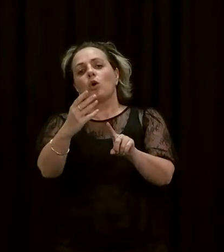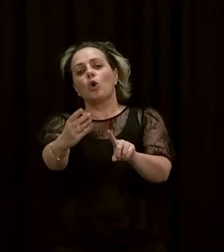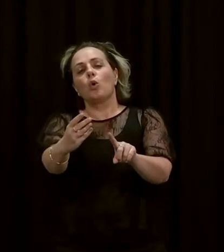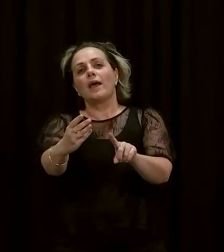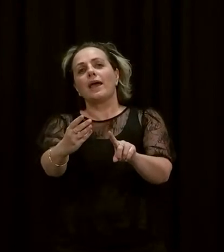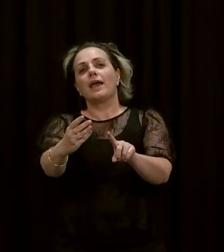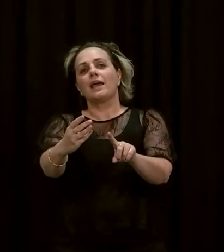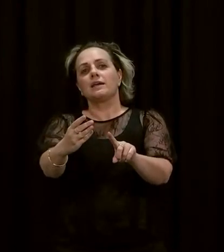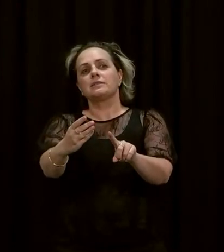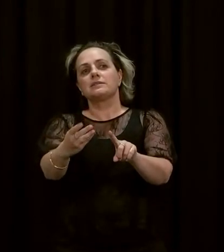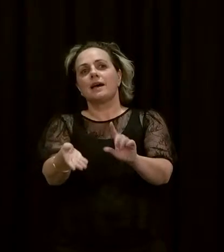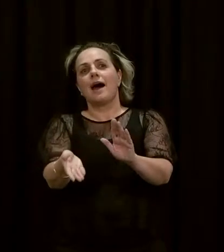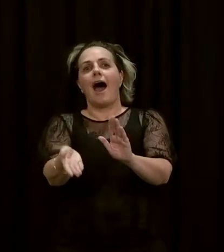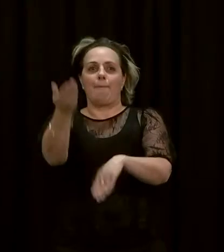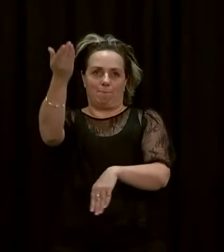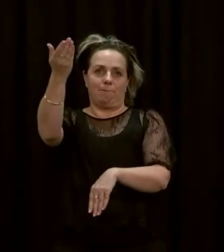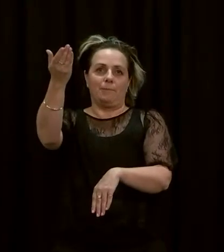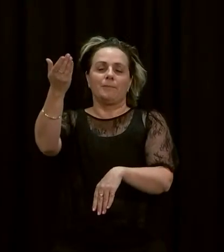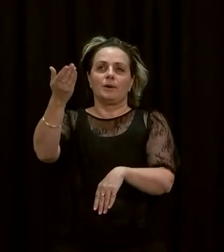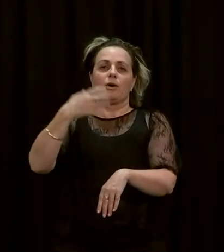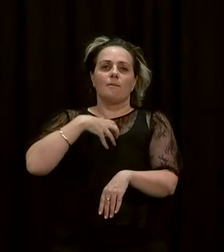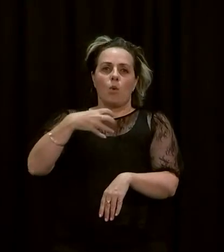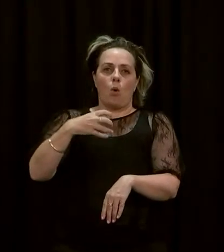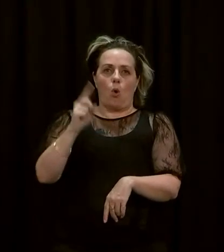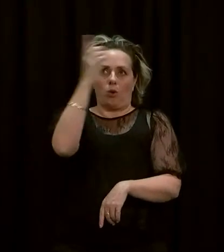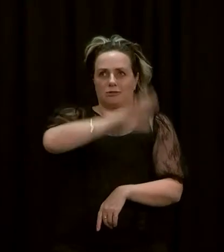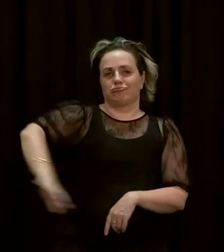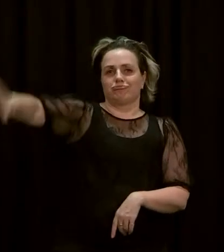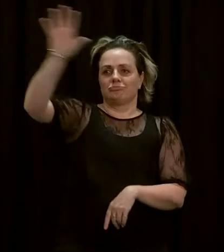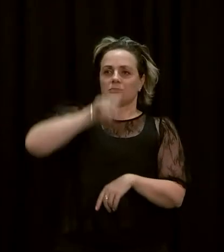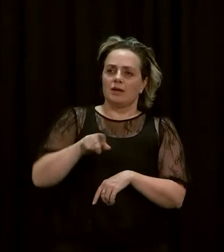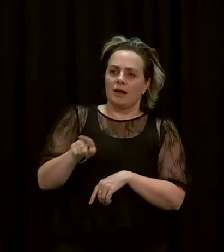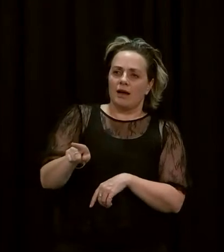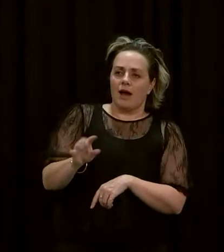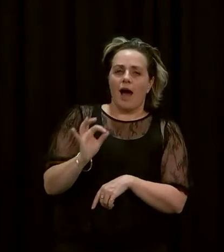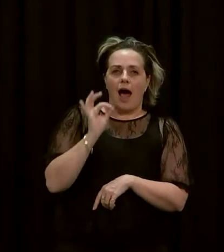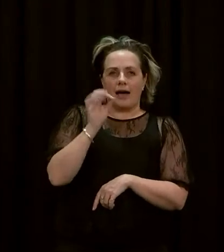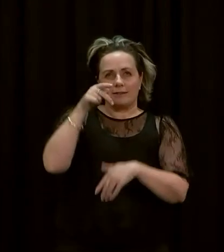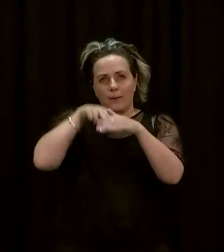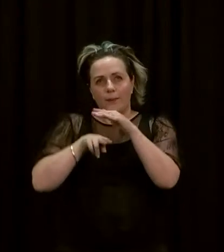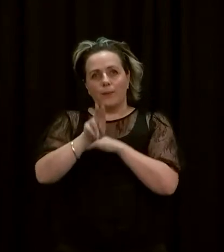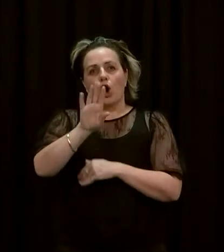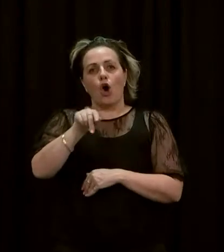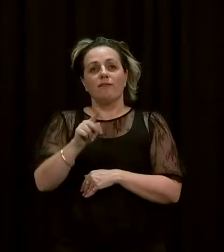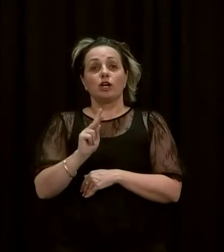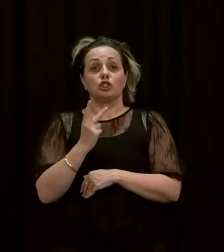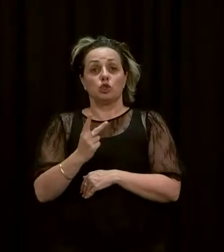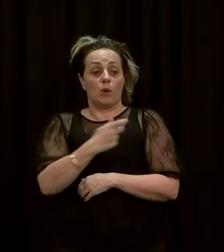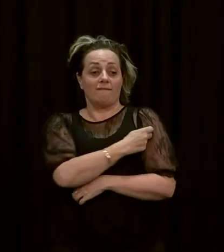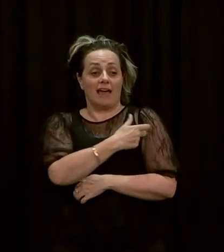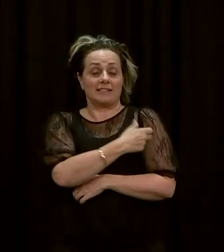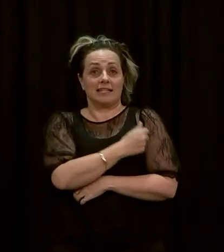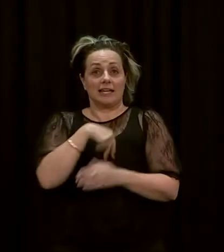overall 40%. That's for the whole Auckland metro region. You have a prediction for what the double dose will be in 2 weeks' time? No, but we